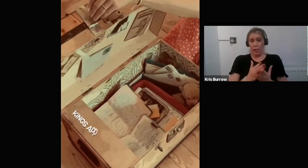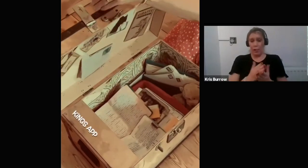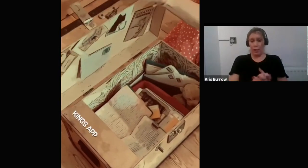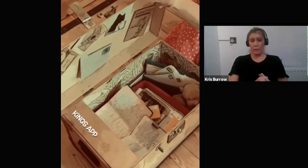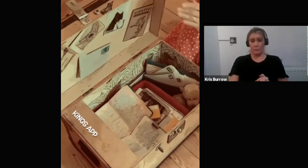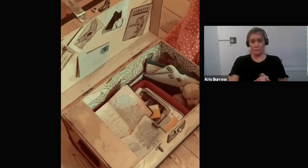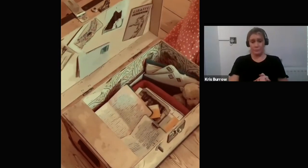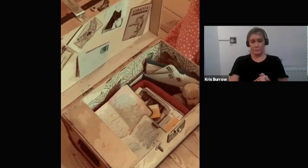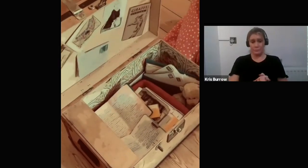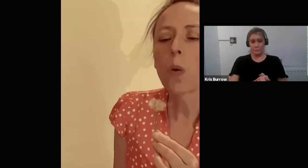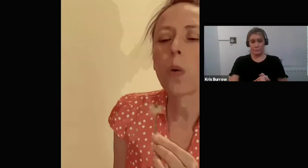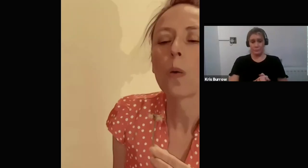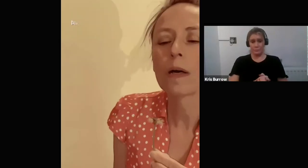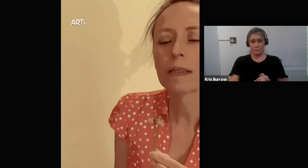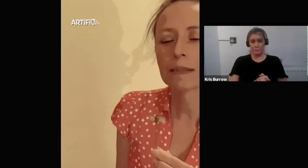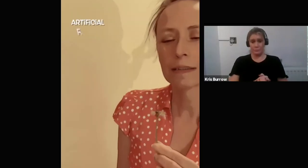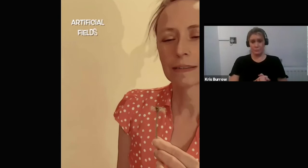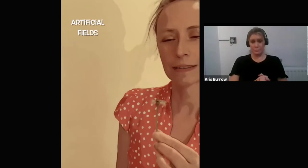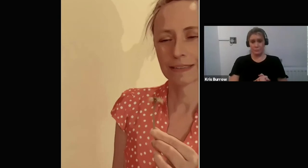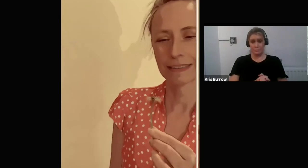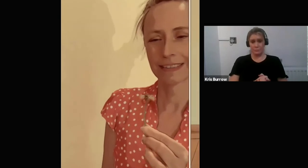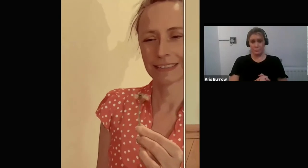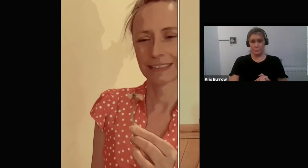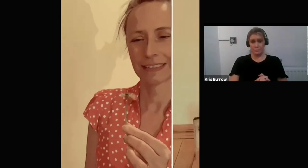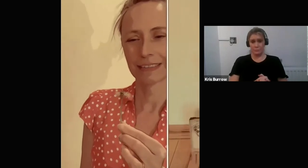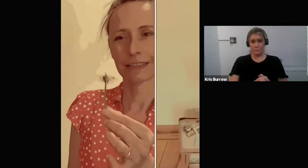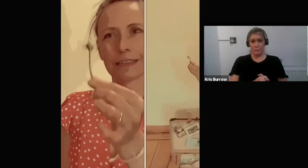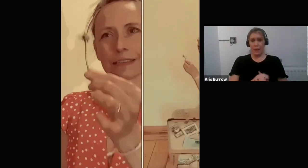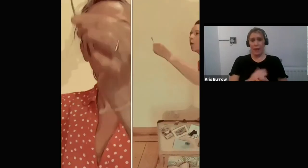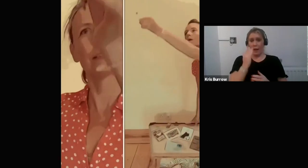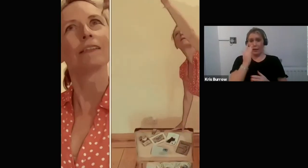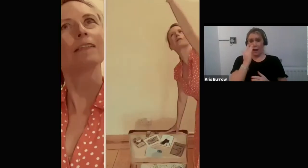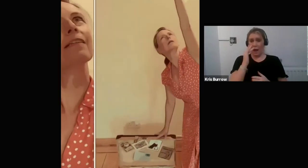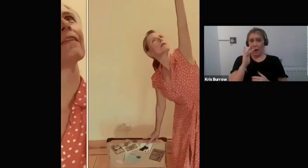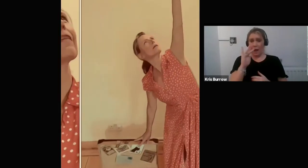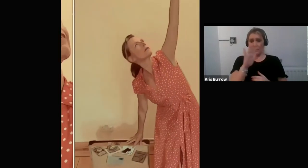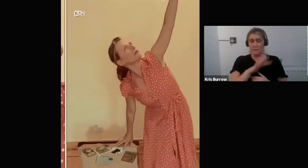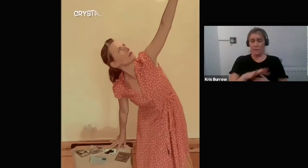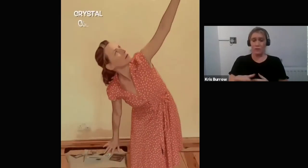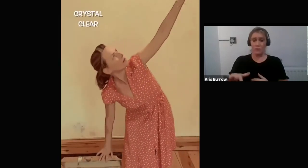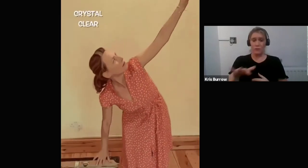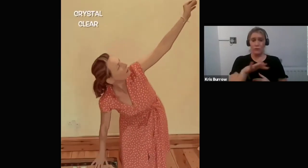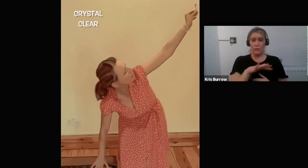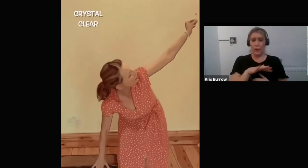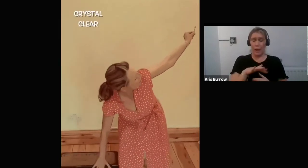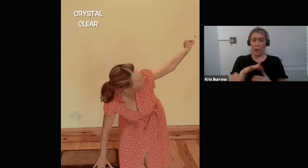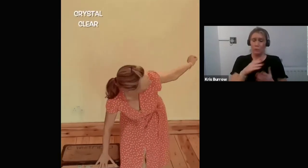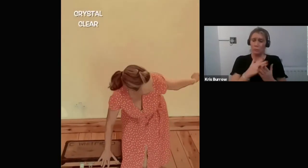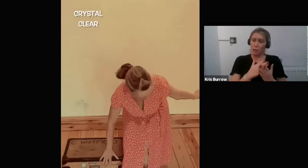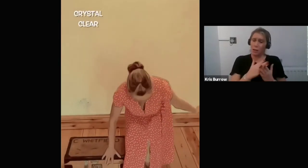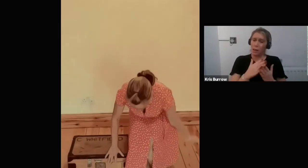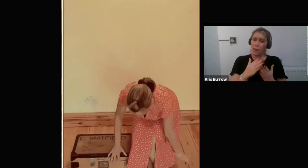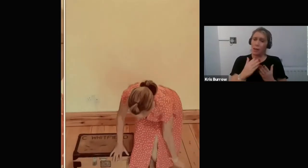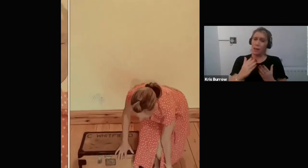King's App, artificial fields, crystal clear.